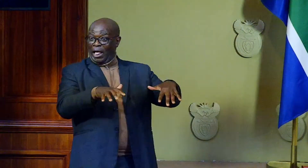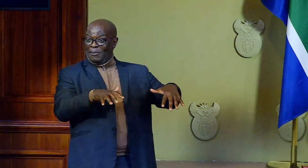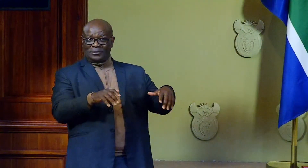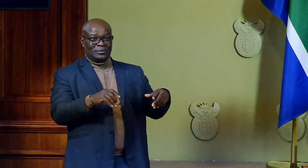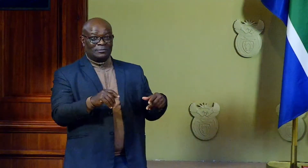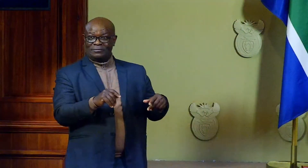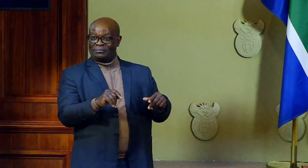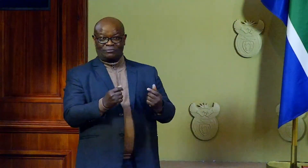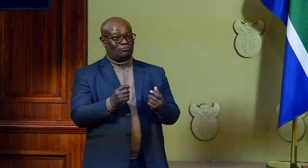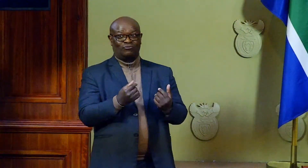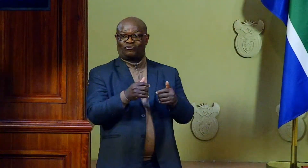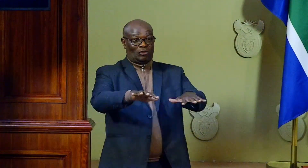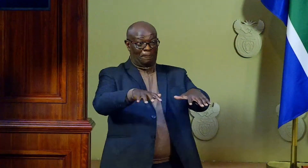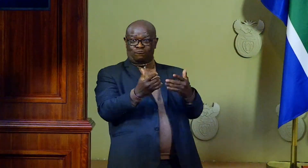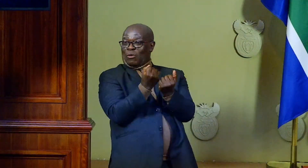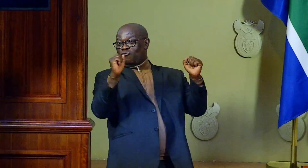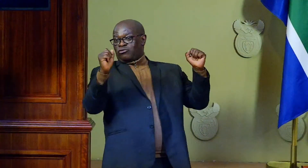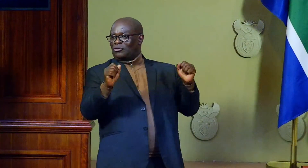time,